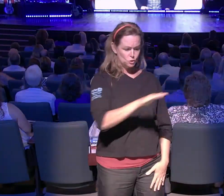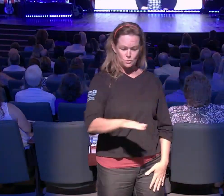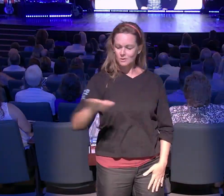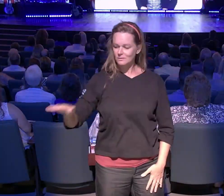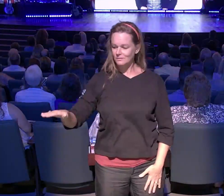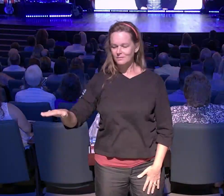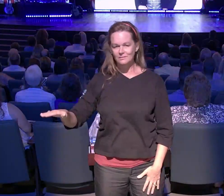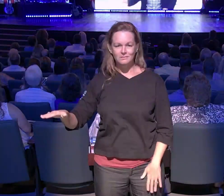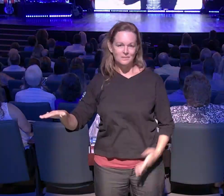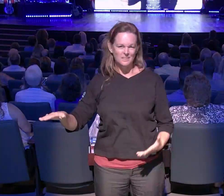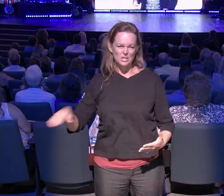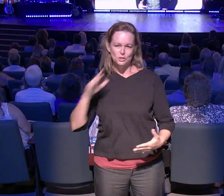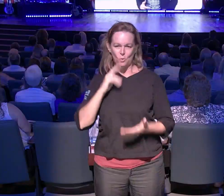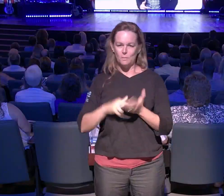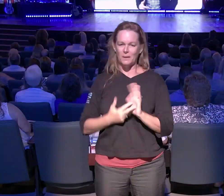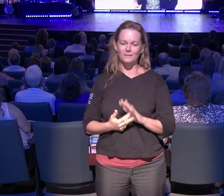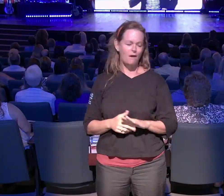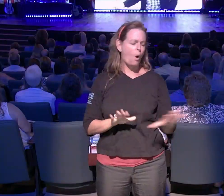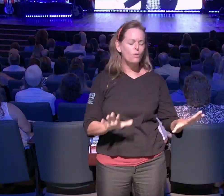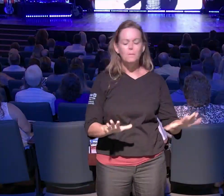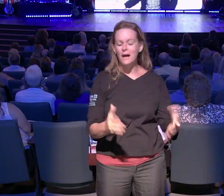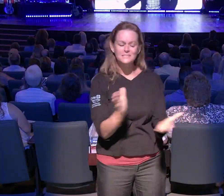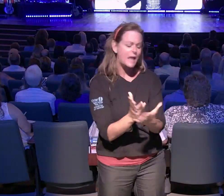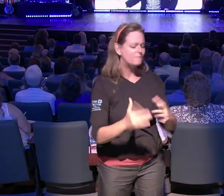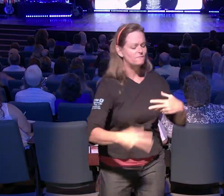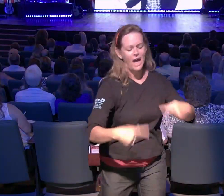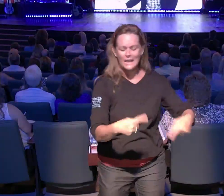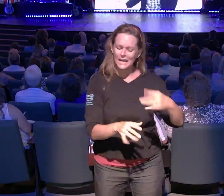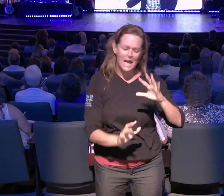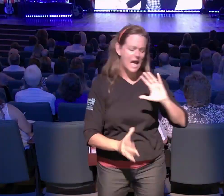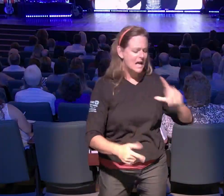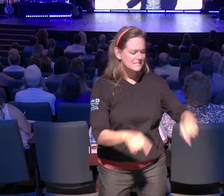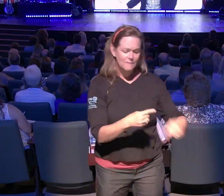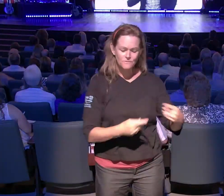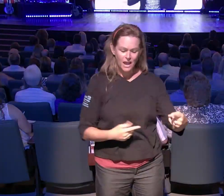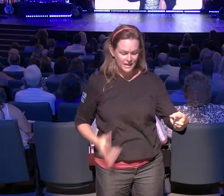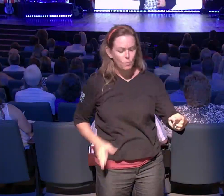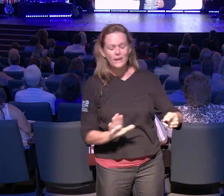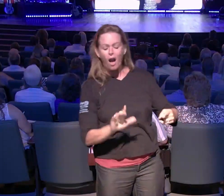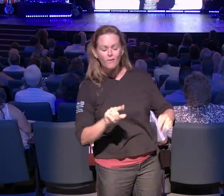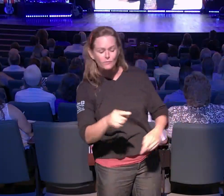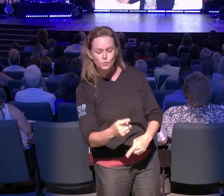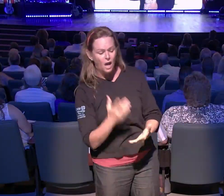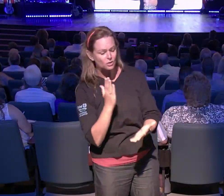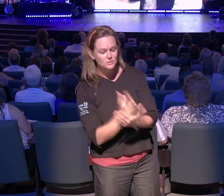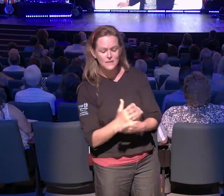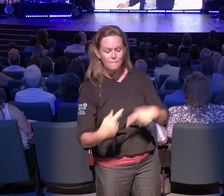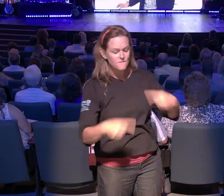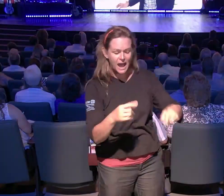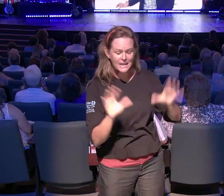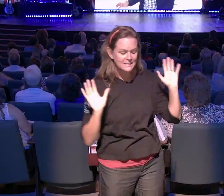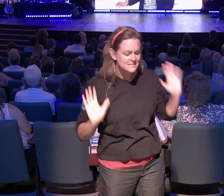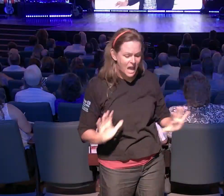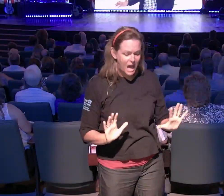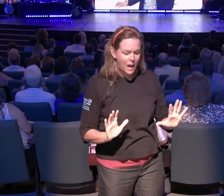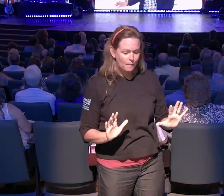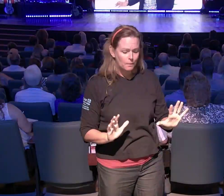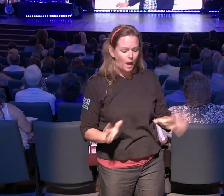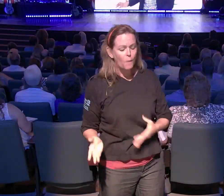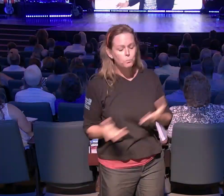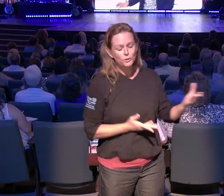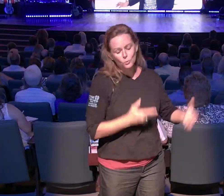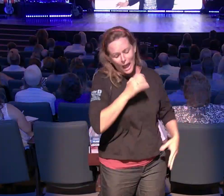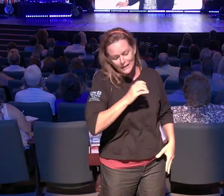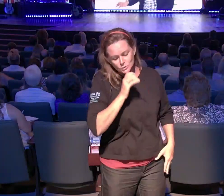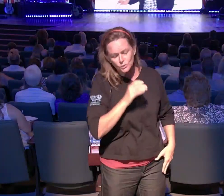exactly what I mean. You just want your kids to get along. You'll bribe them if you have to, just so that they would stop fighting. But kids are